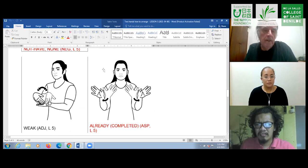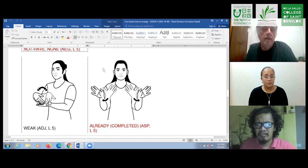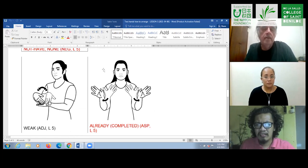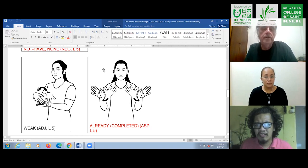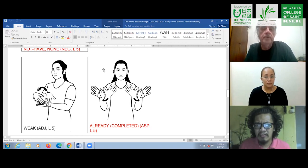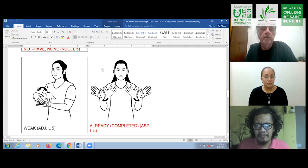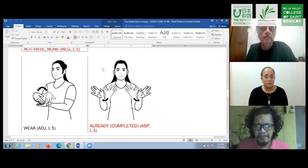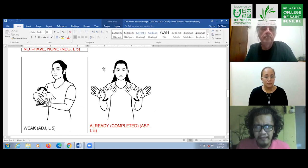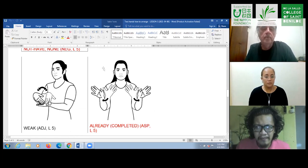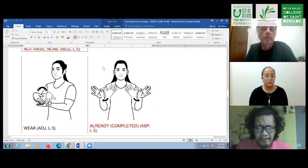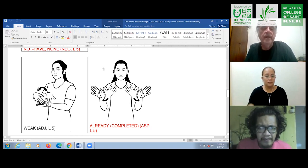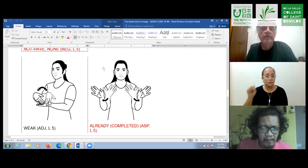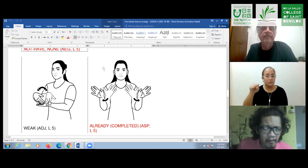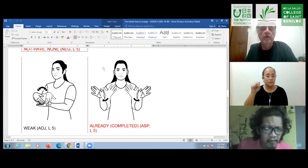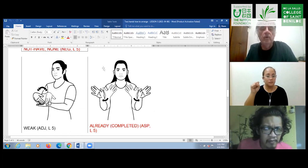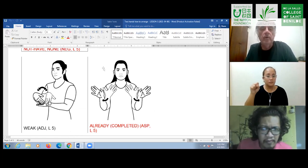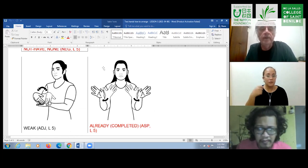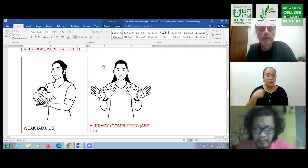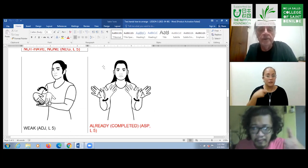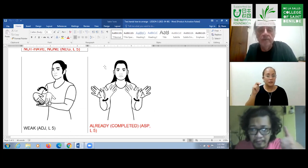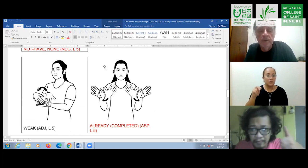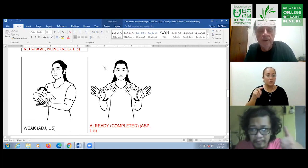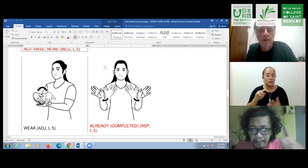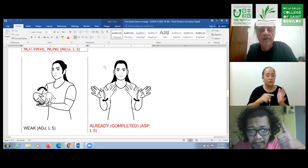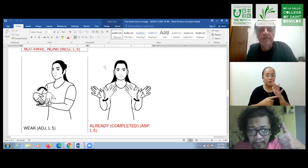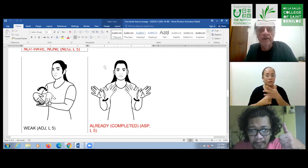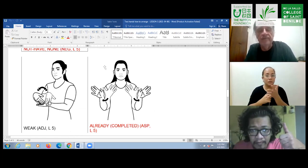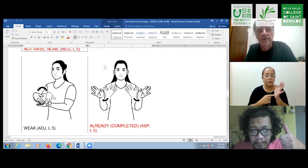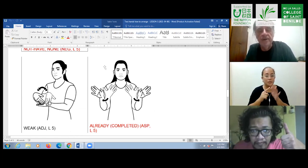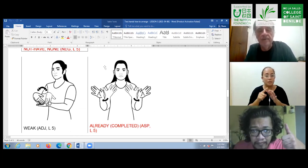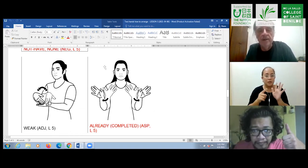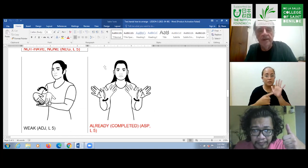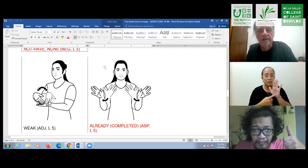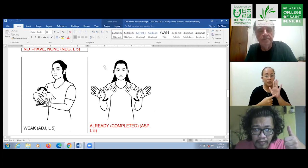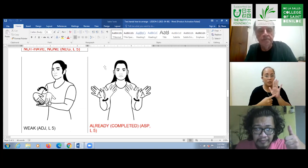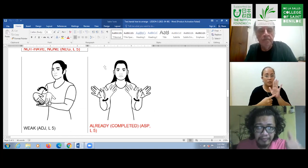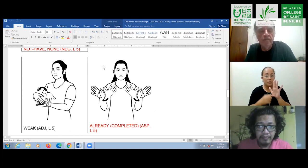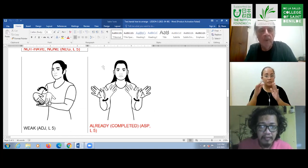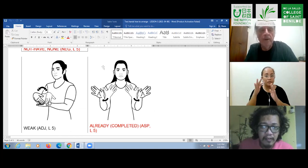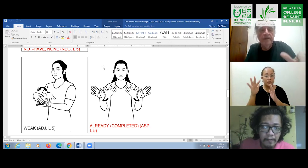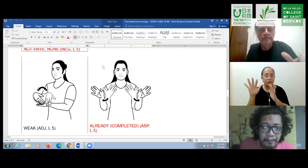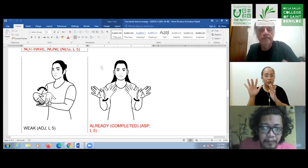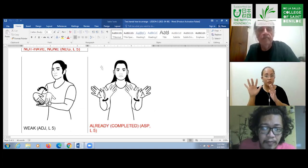yeah, just you may need finger orientation, but palm and finger for the dominant hand. Okay.